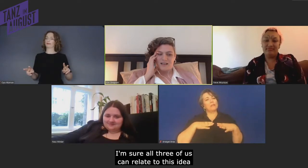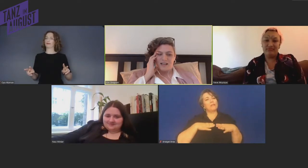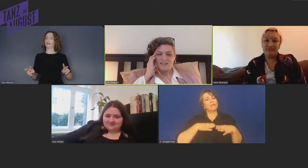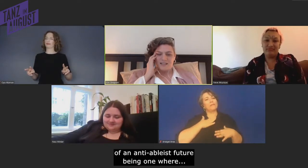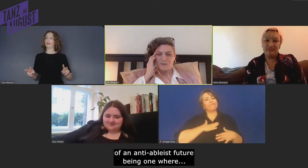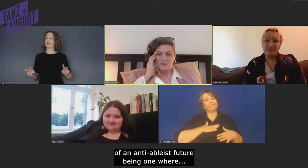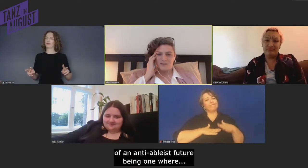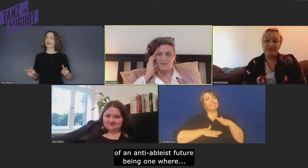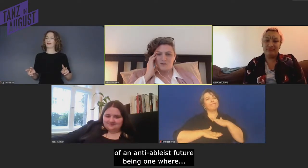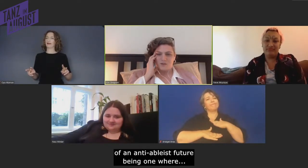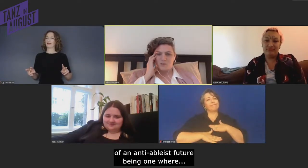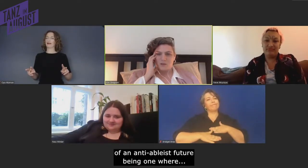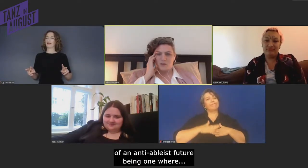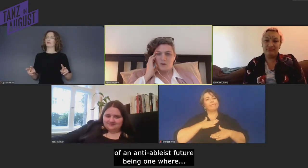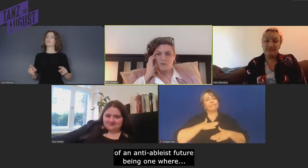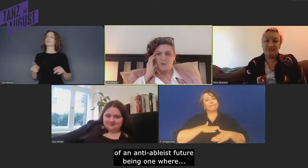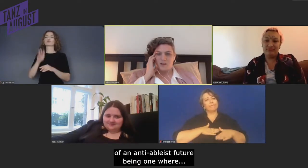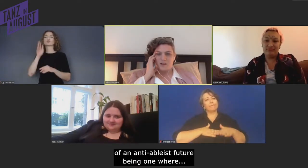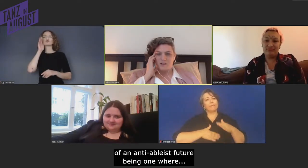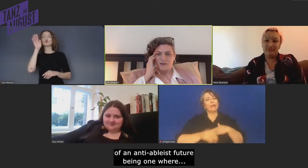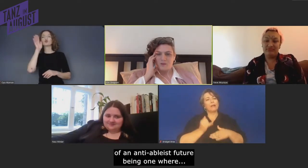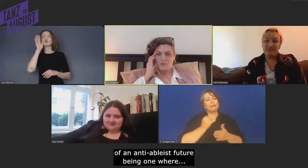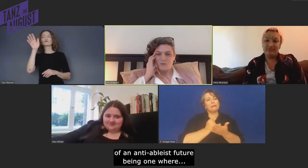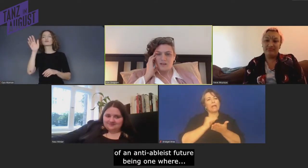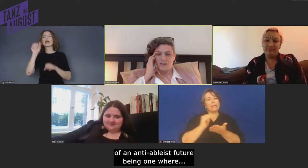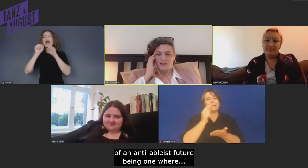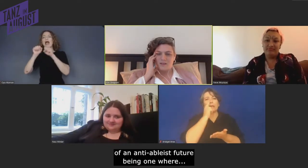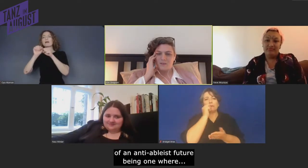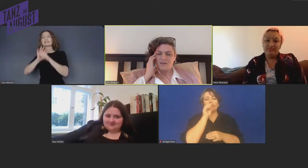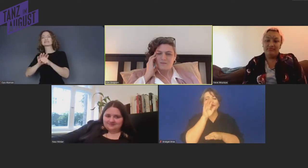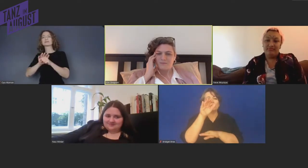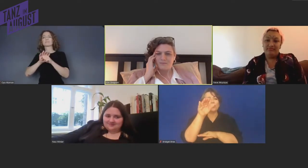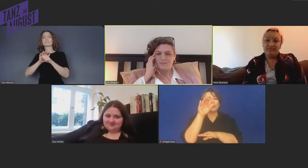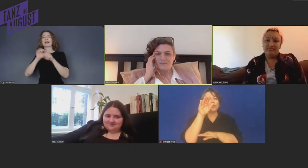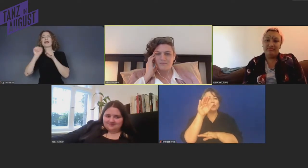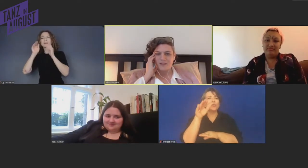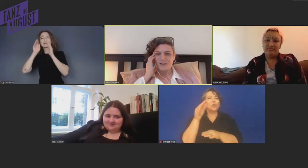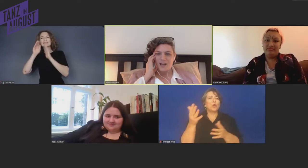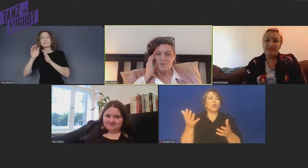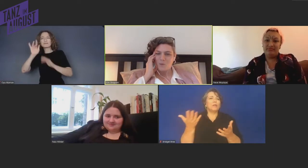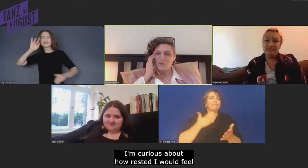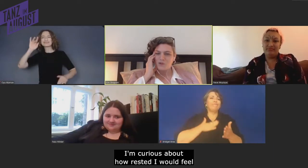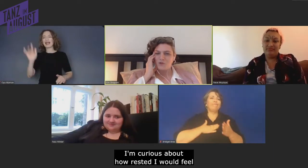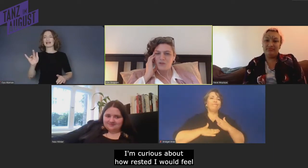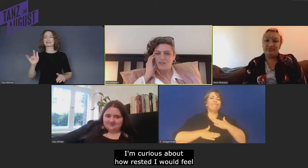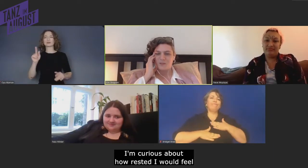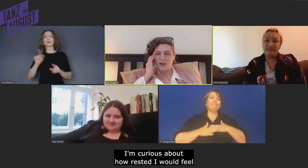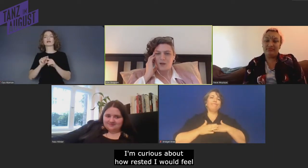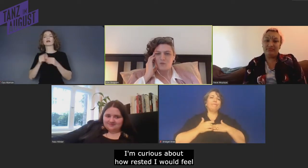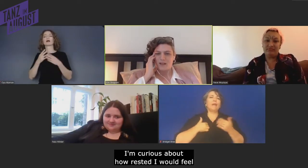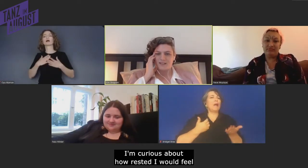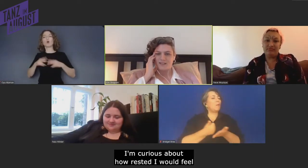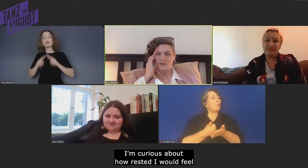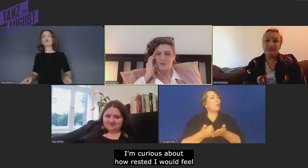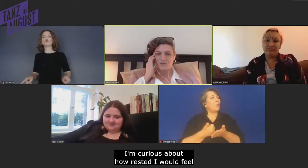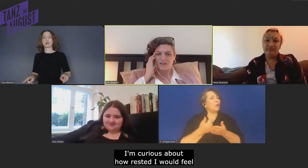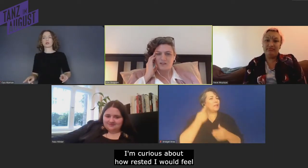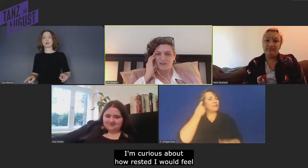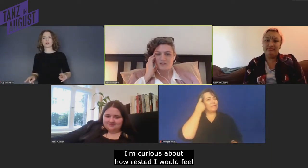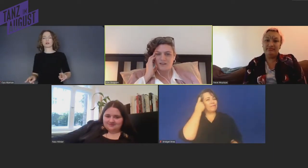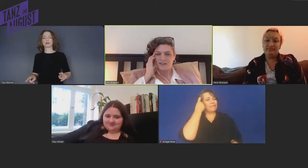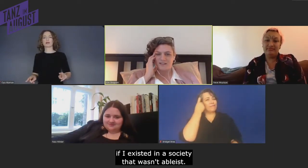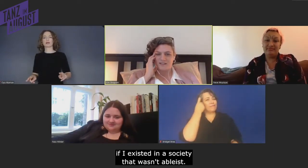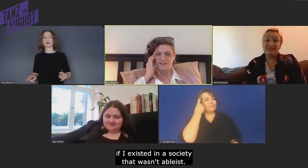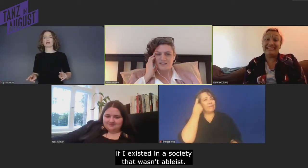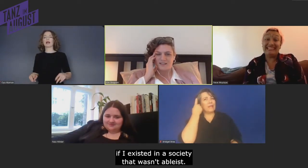an anti-ableist future being one where you wake. I mean, I'm always curious about how rested I would feel if